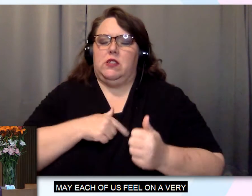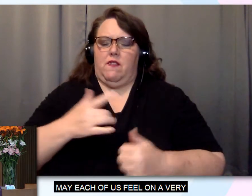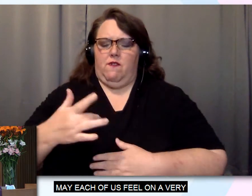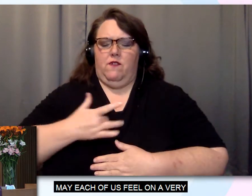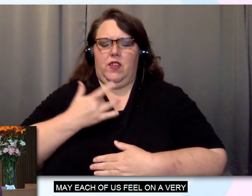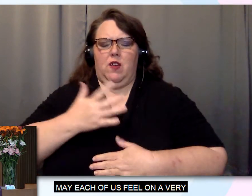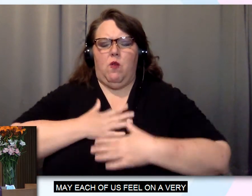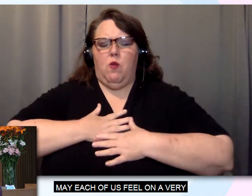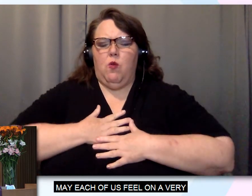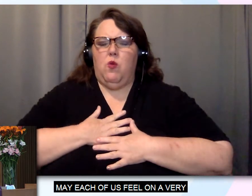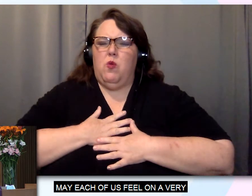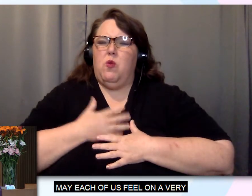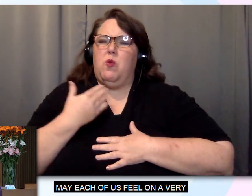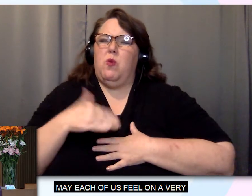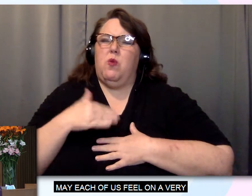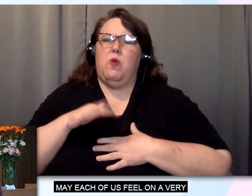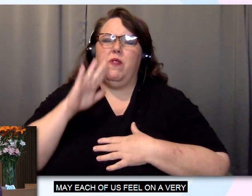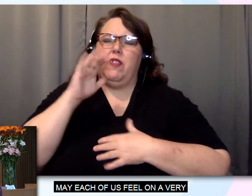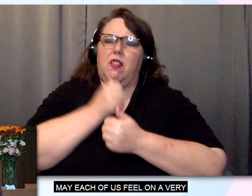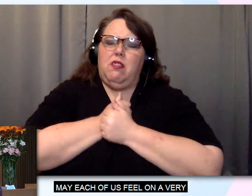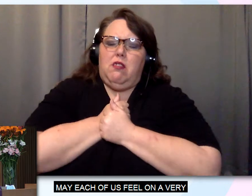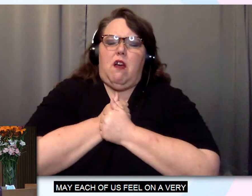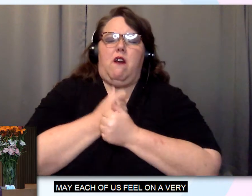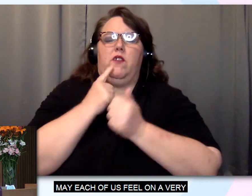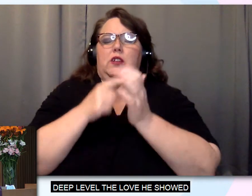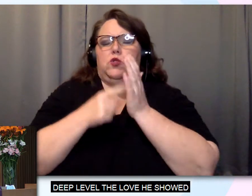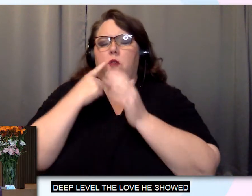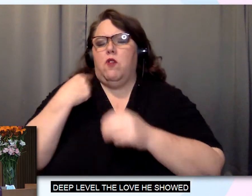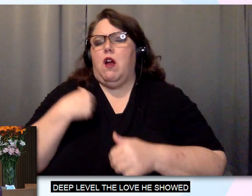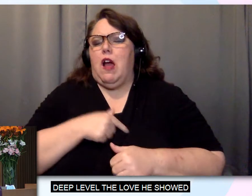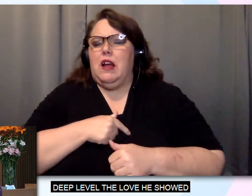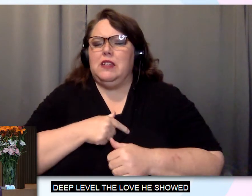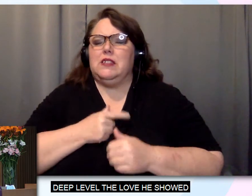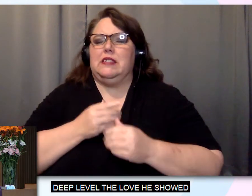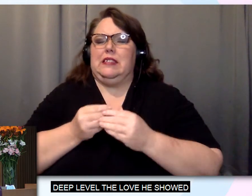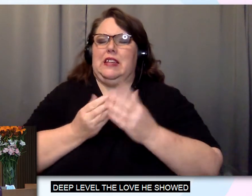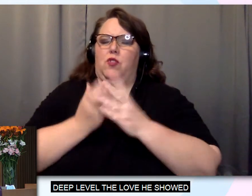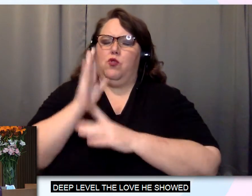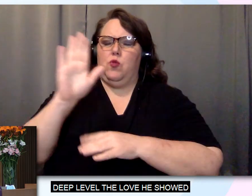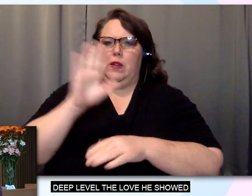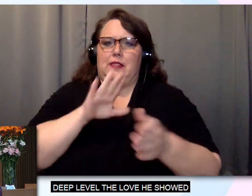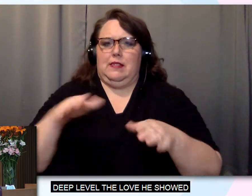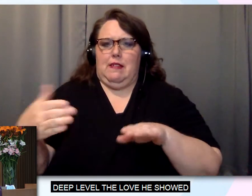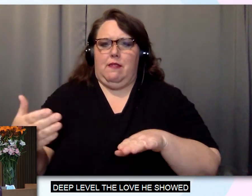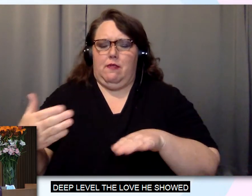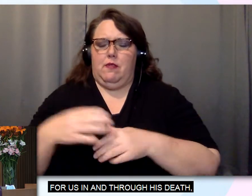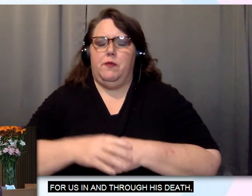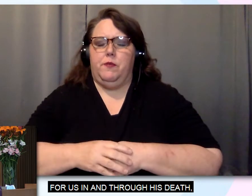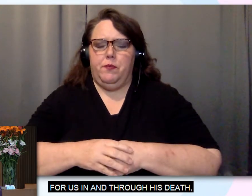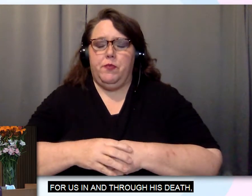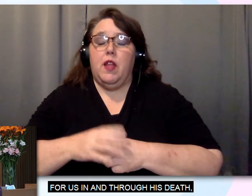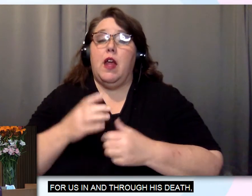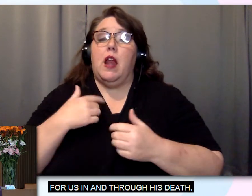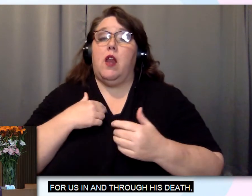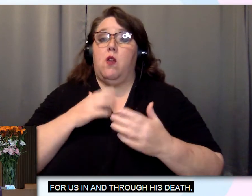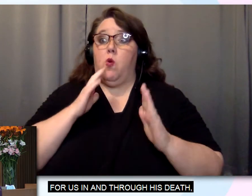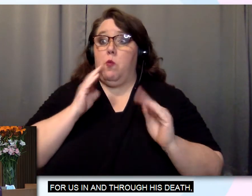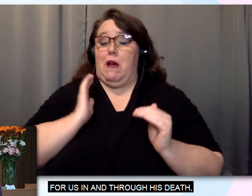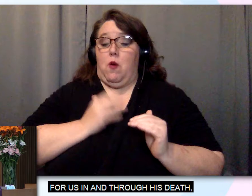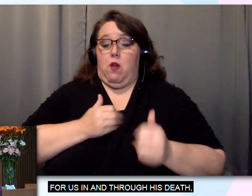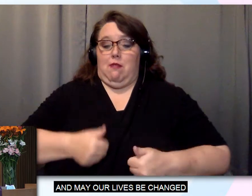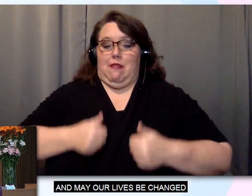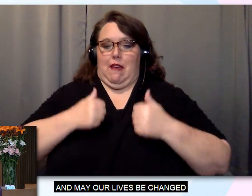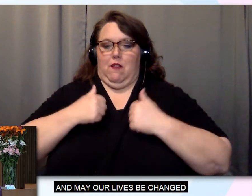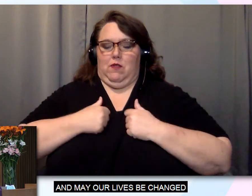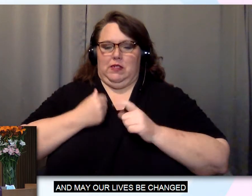us feel on a very deep level the love he showed for us in and through his death.